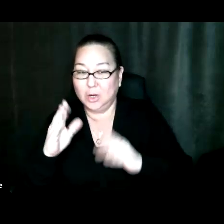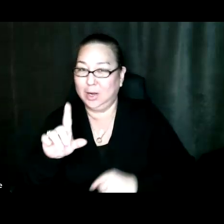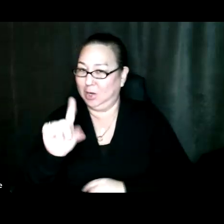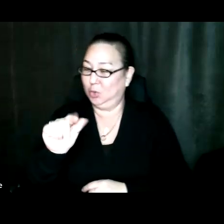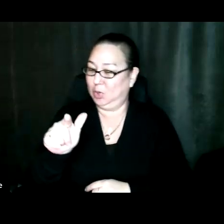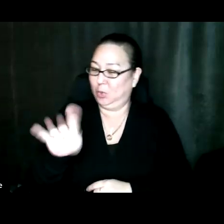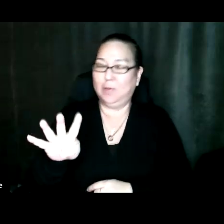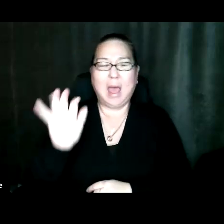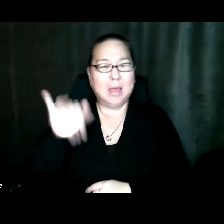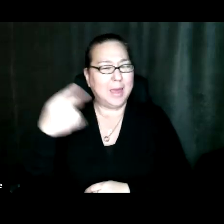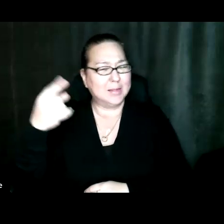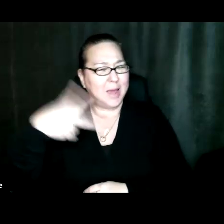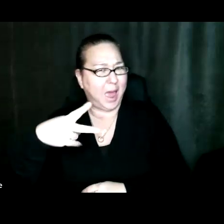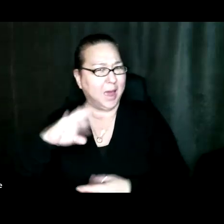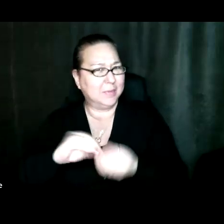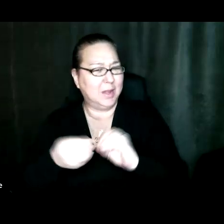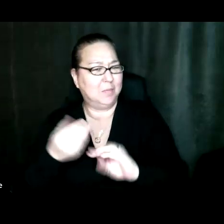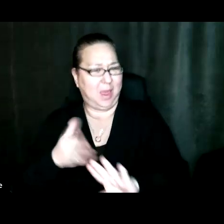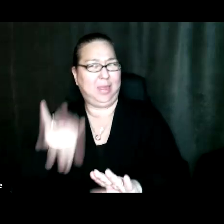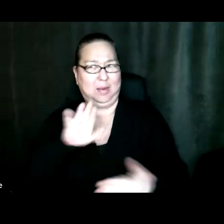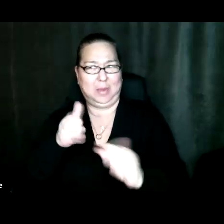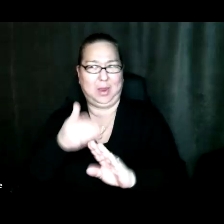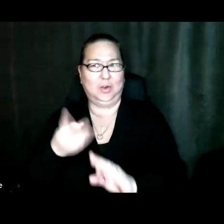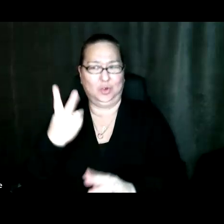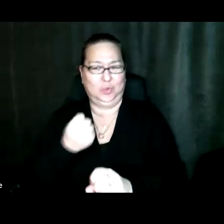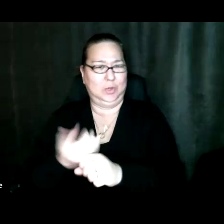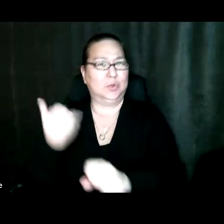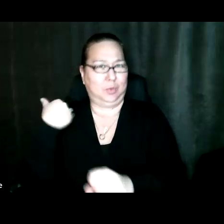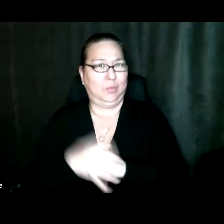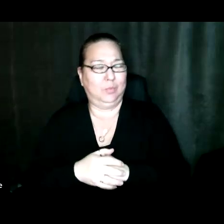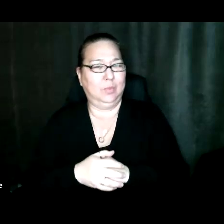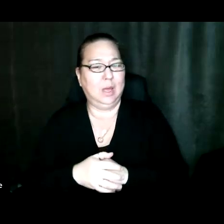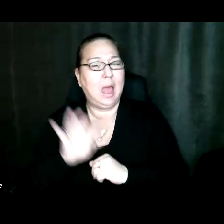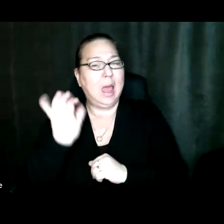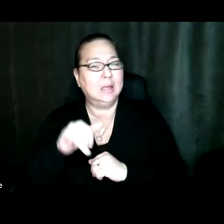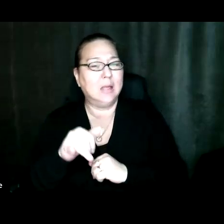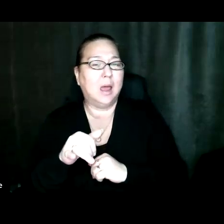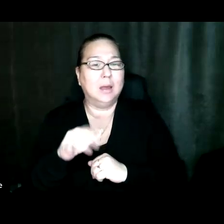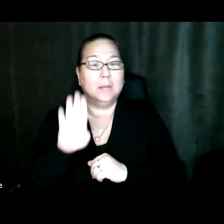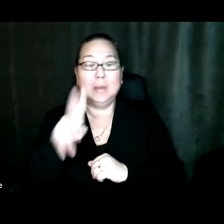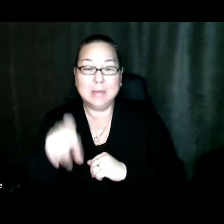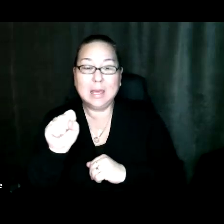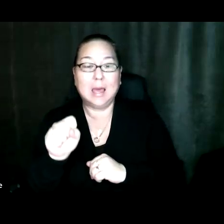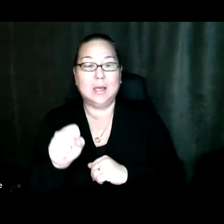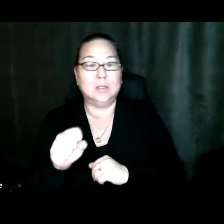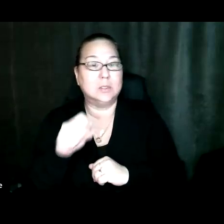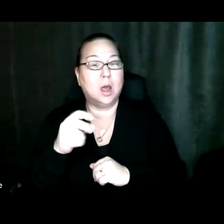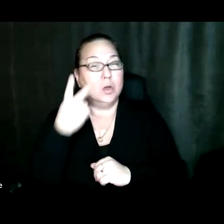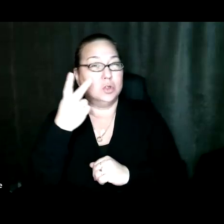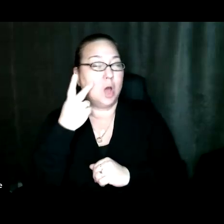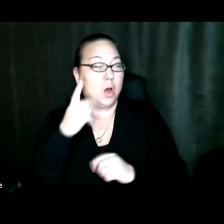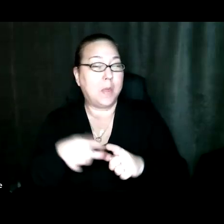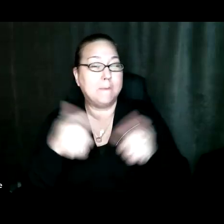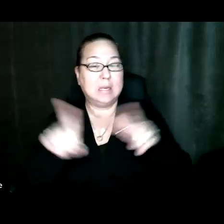ago. Last year, BPS also saw the largest exit of Black teachers and the largest net loss of Black